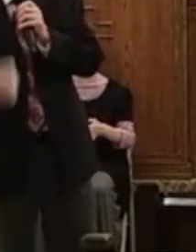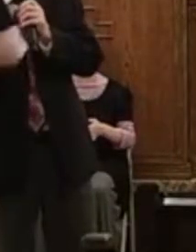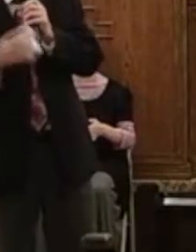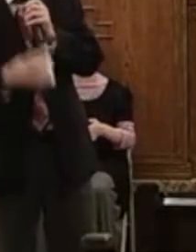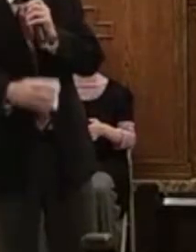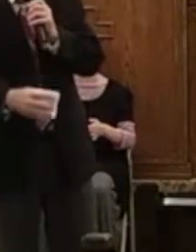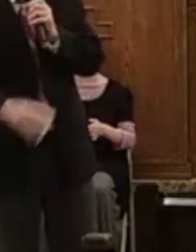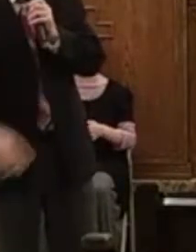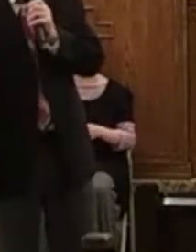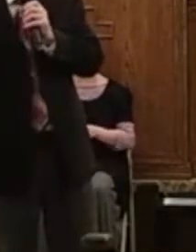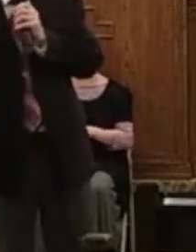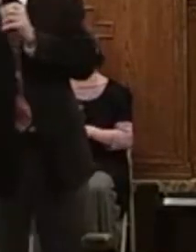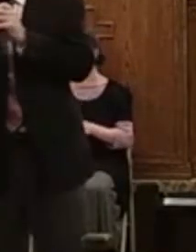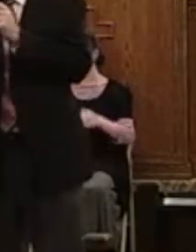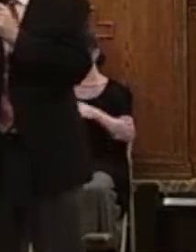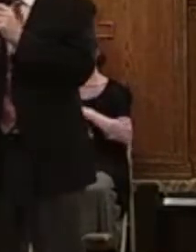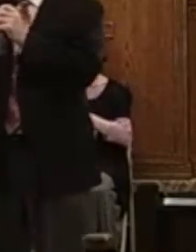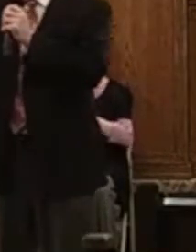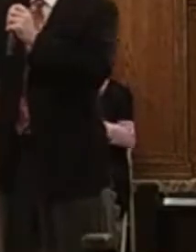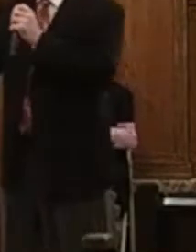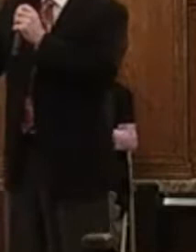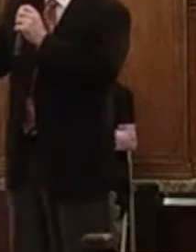I've just made access